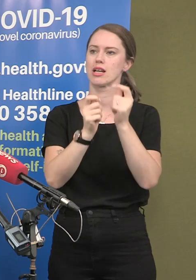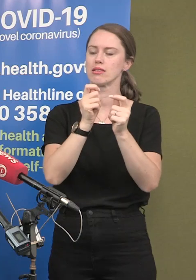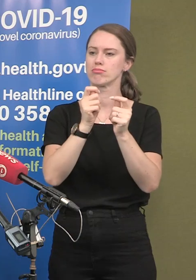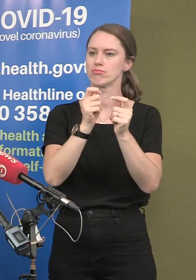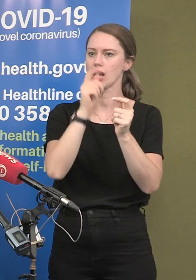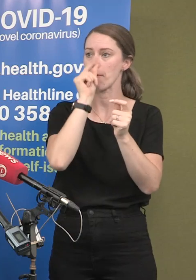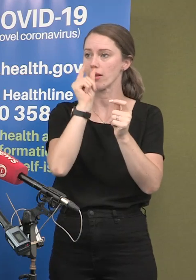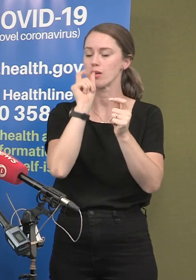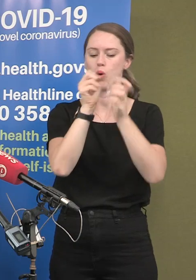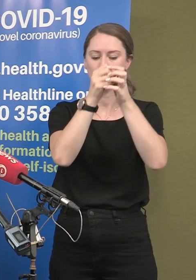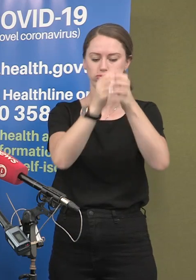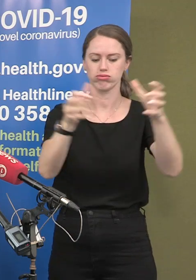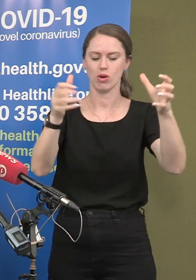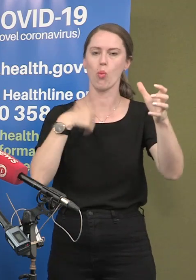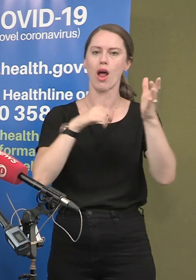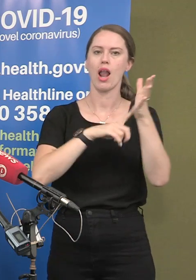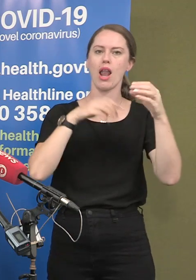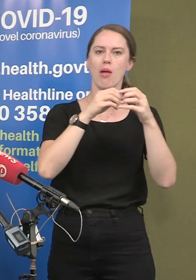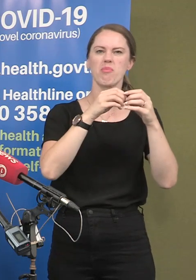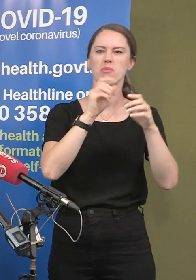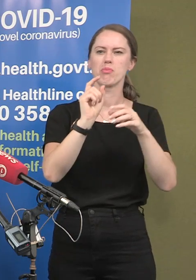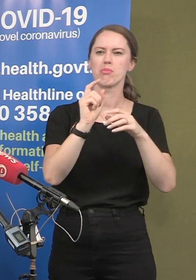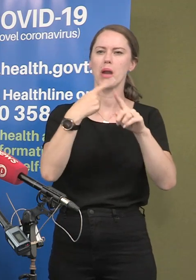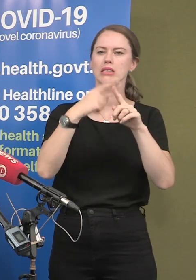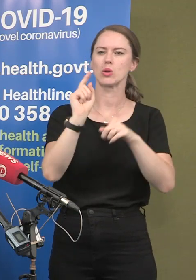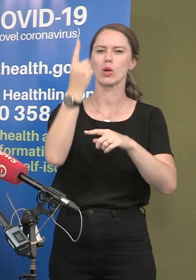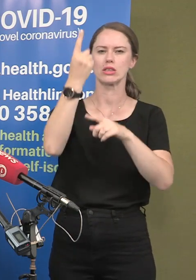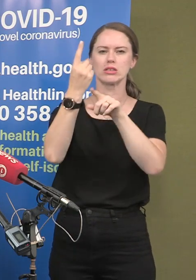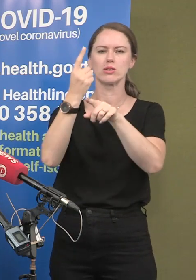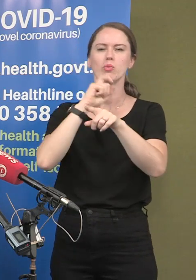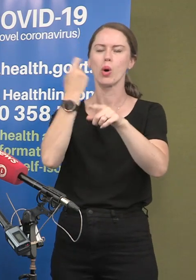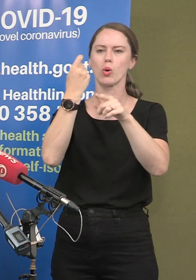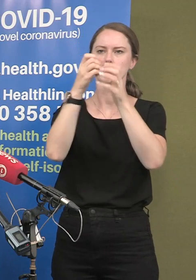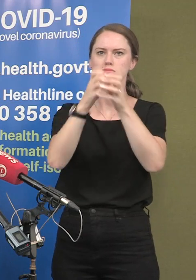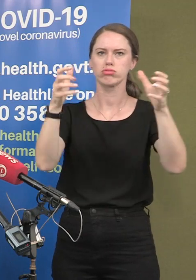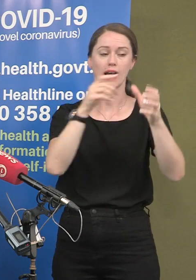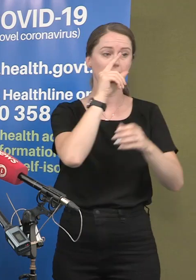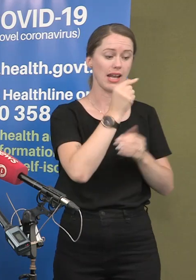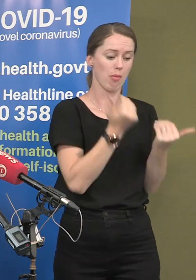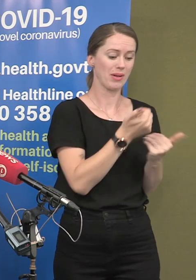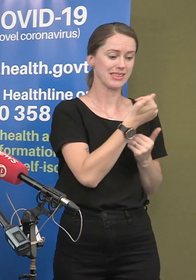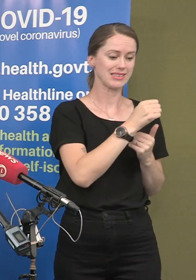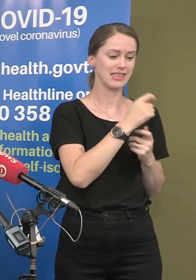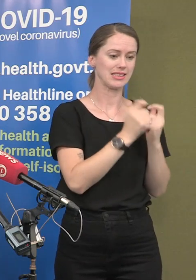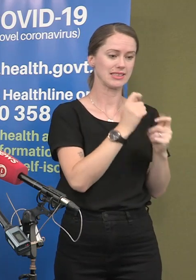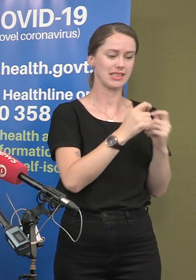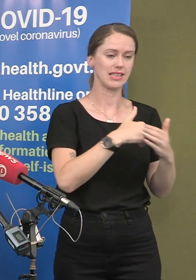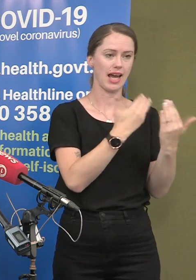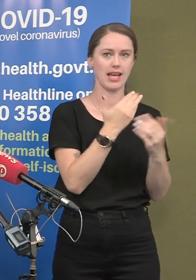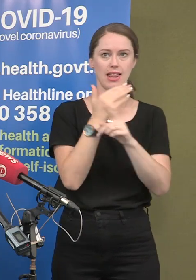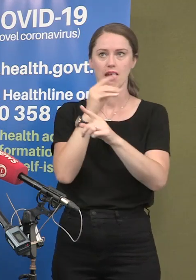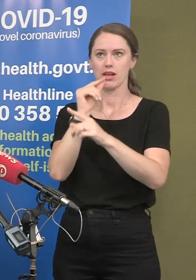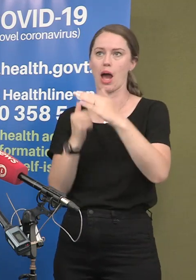substantially as Lab Plus in Auckland is scheduled to increase its capacity from 60 tests per day to as many